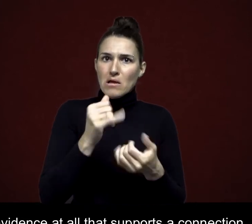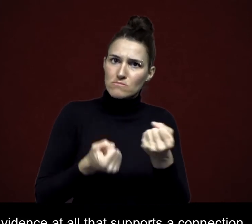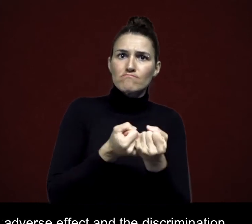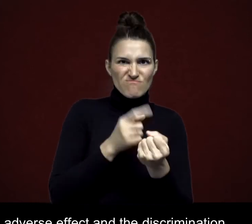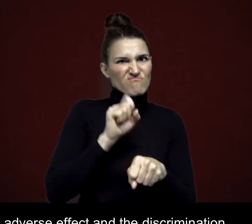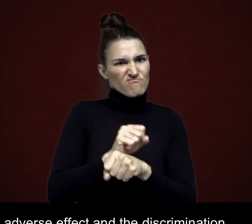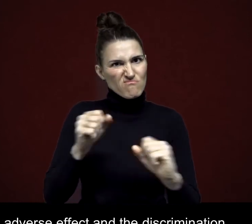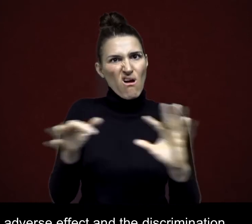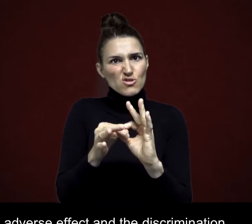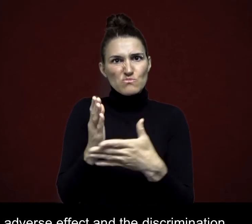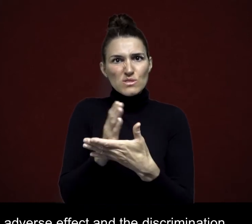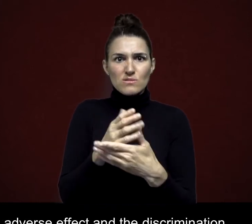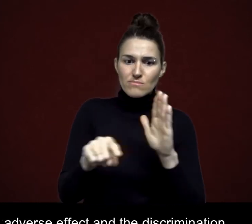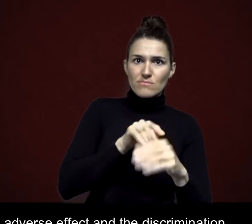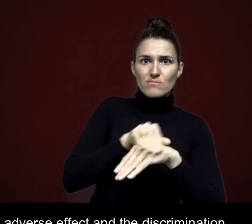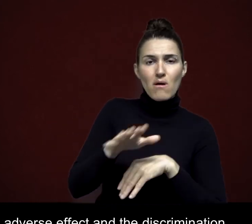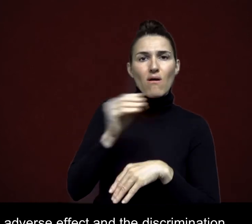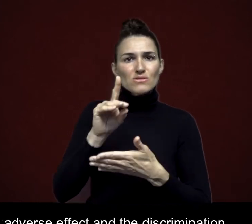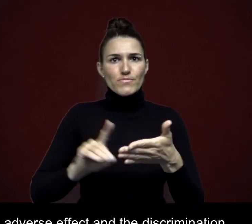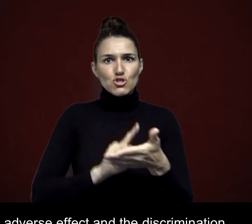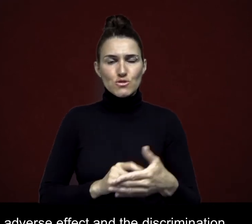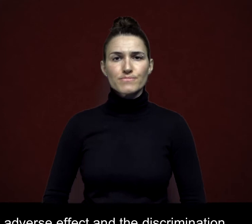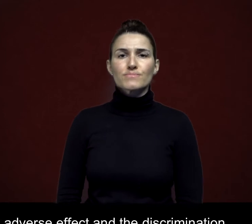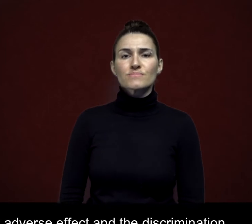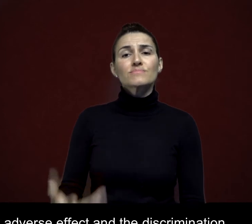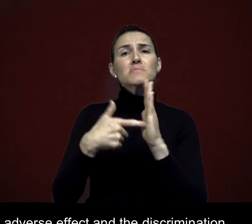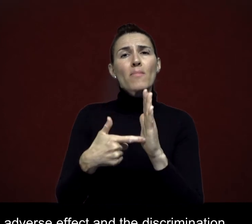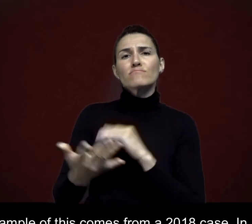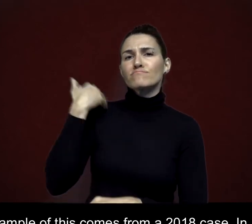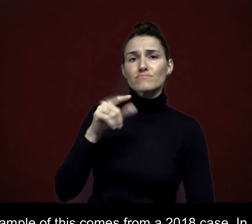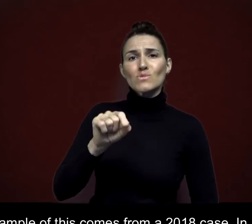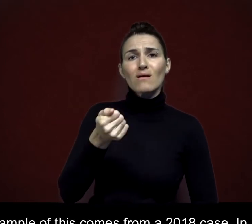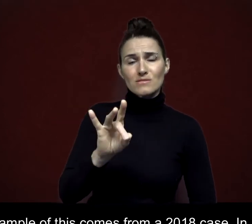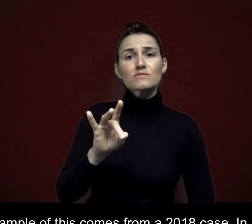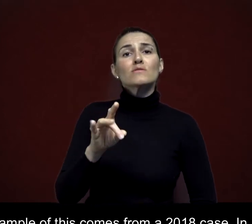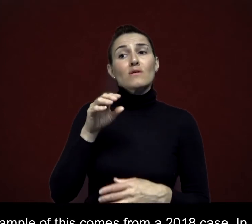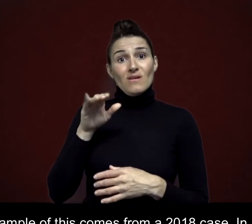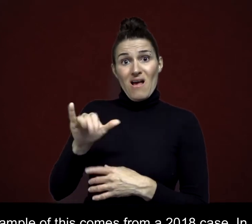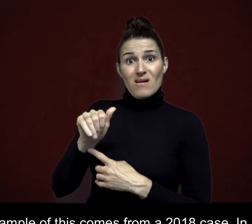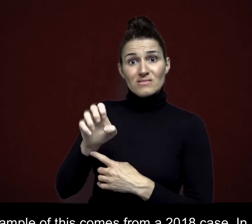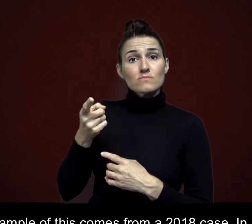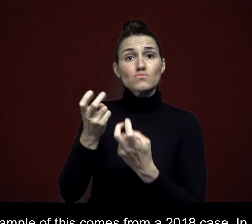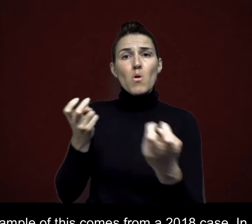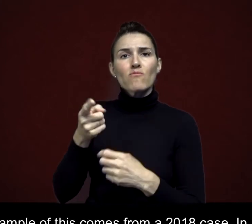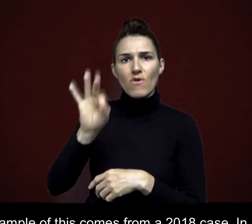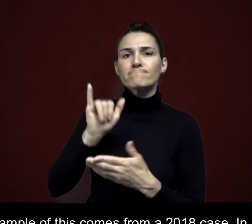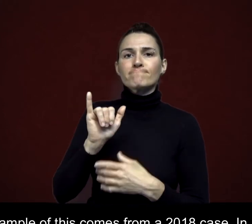connection between the adverse effect and the discrimination. An example of this comes from a 2018 case.